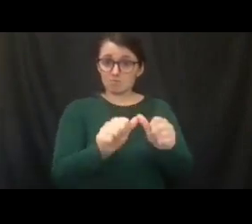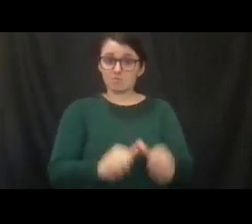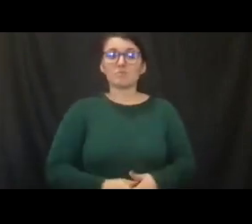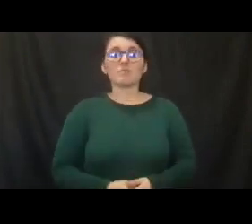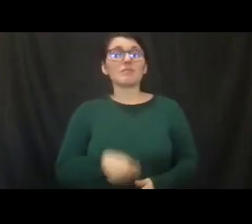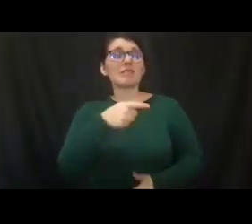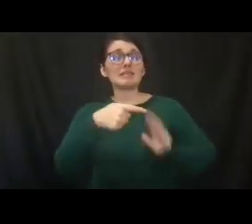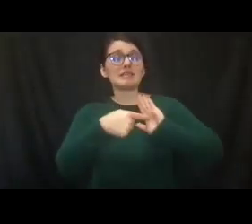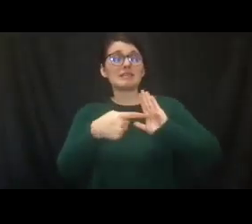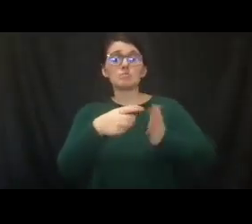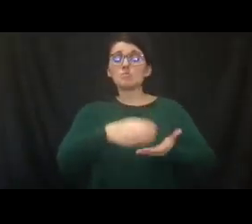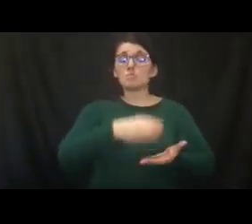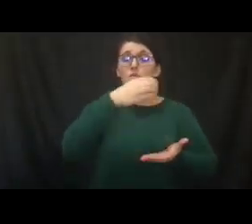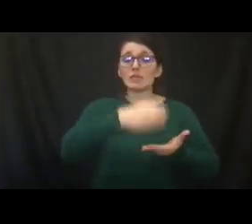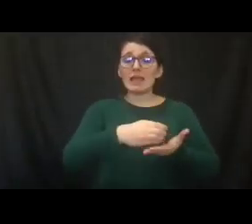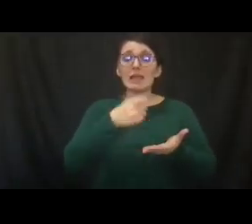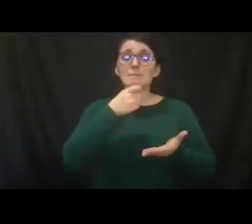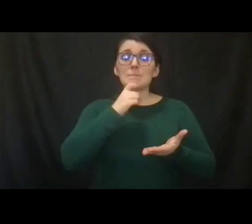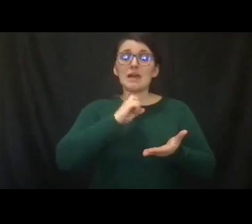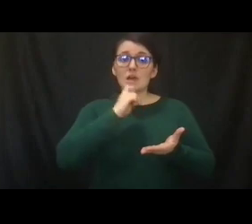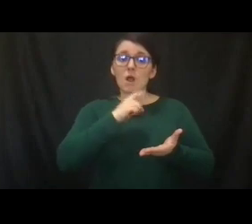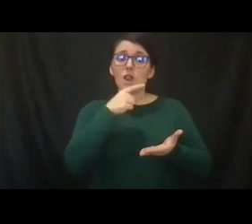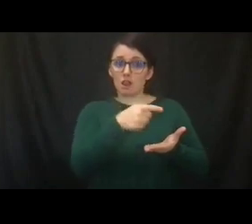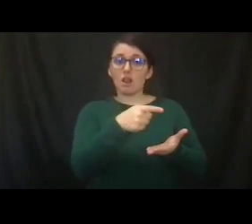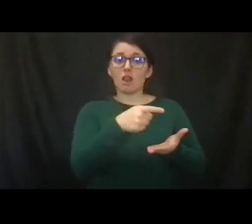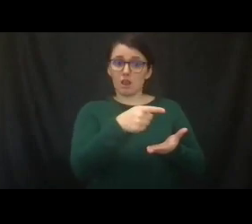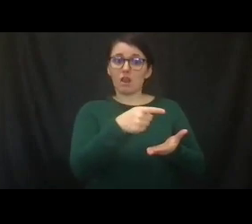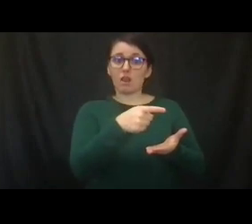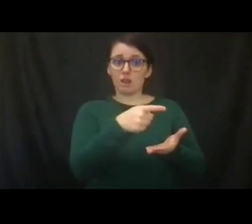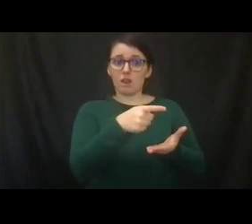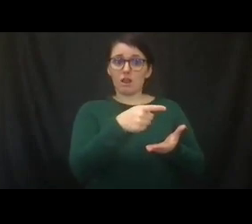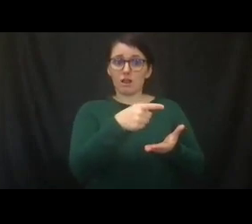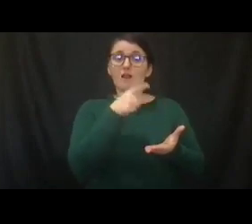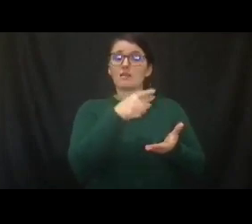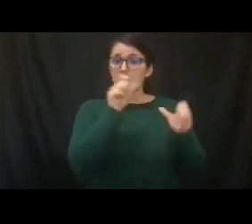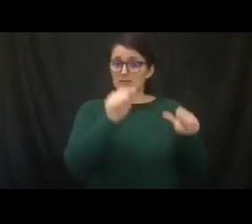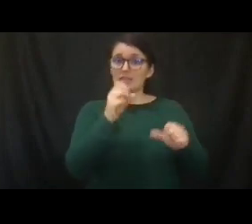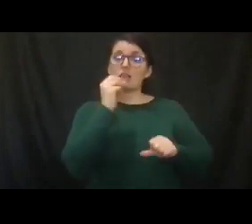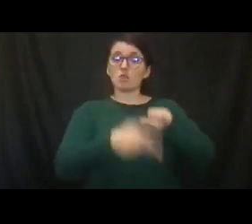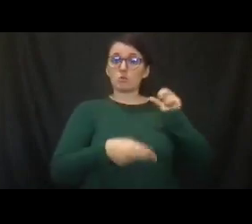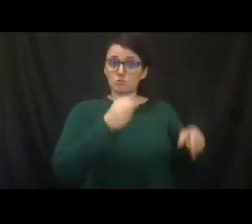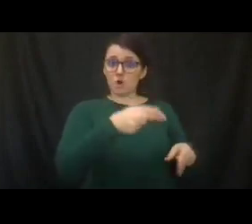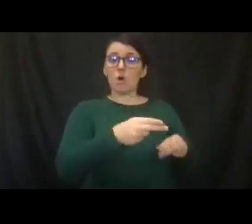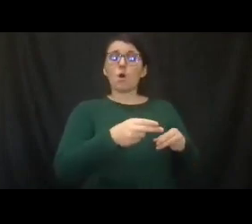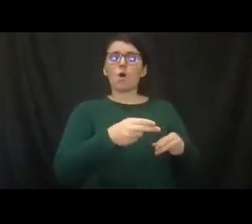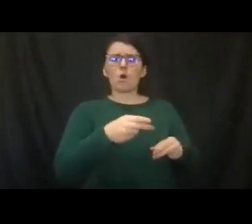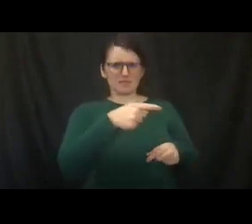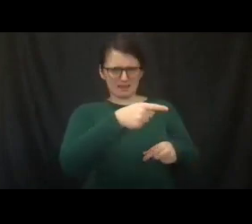And yeah, these can go into your bin at home. This can be